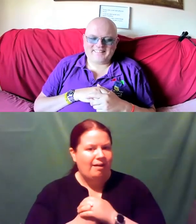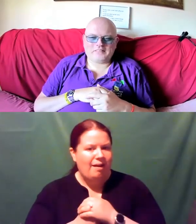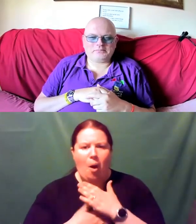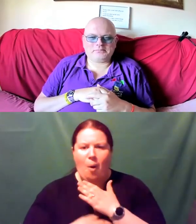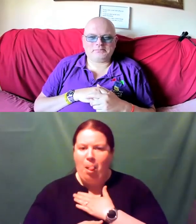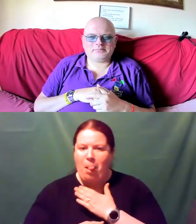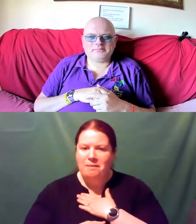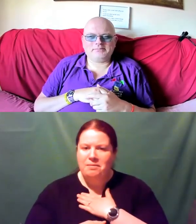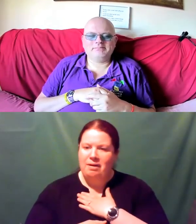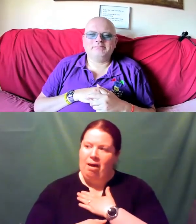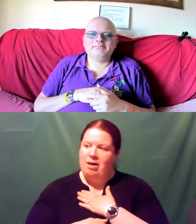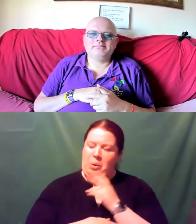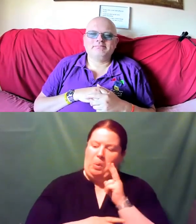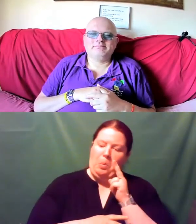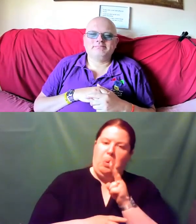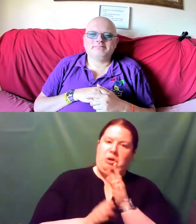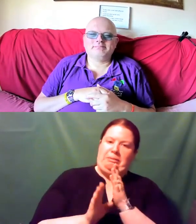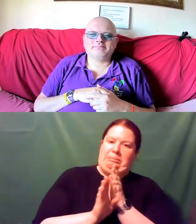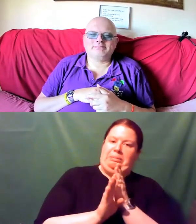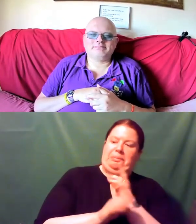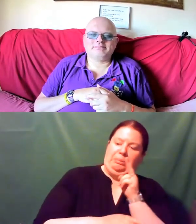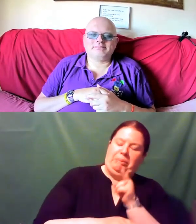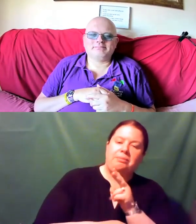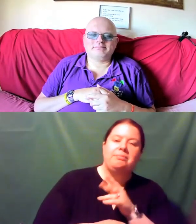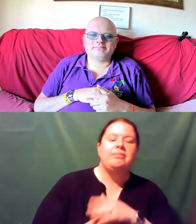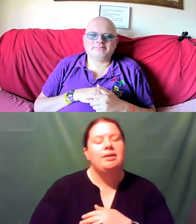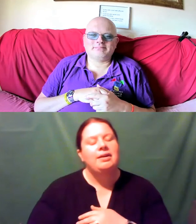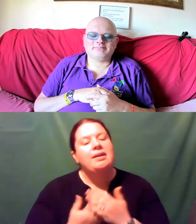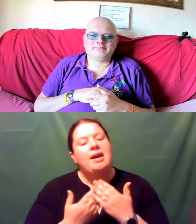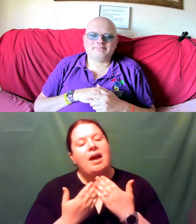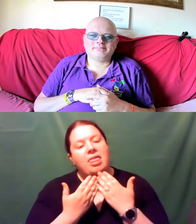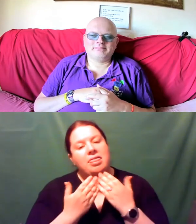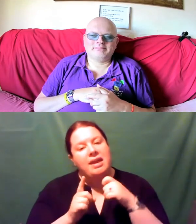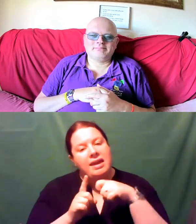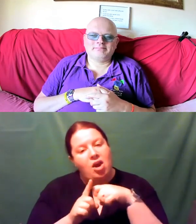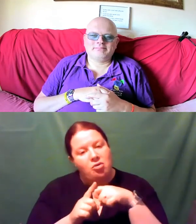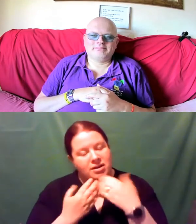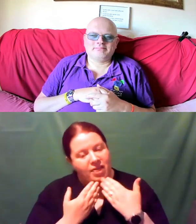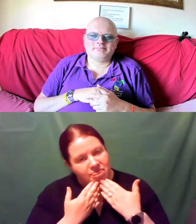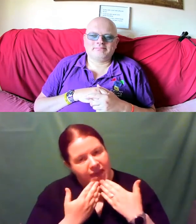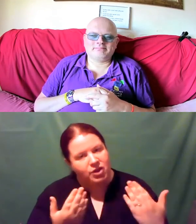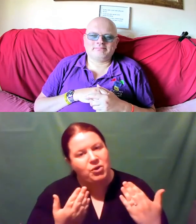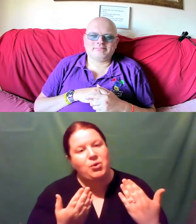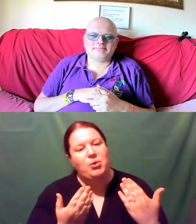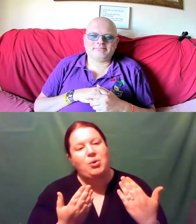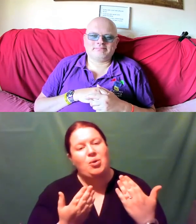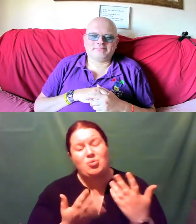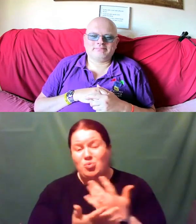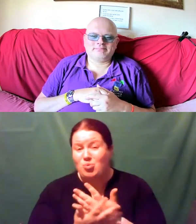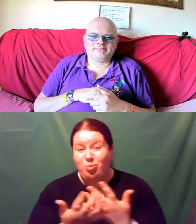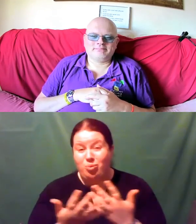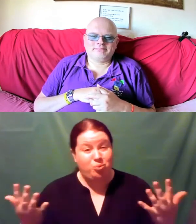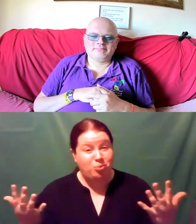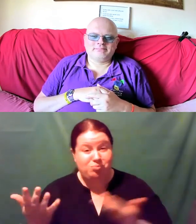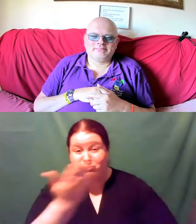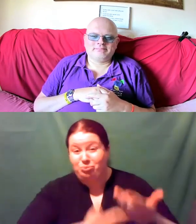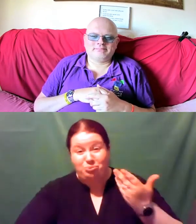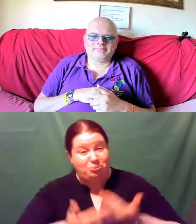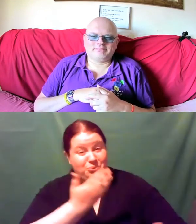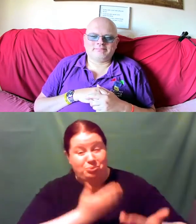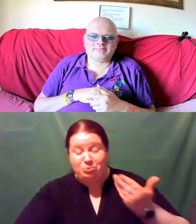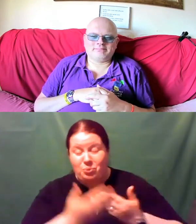attend it or be a fly on the wall, one or the other. Kieran, I want to say thank you so much. We've covered so much across the course of this